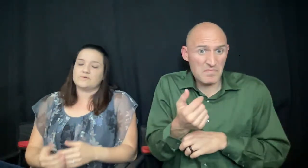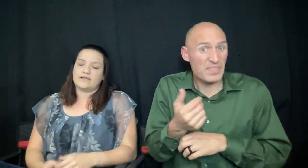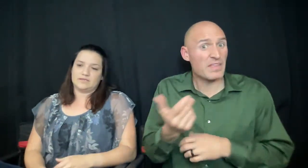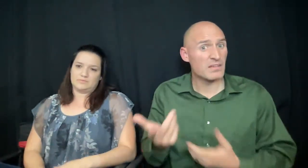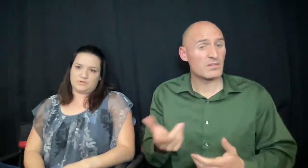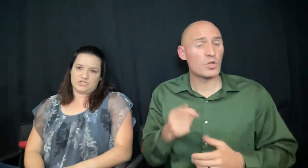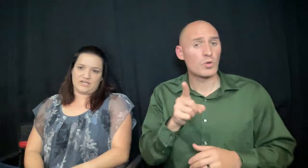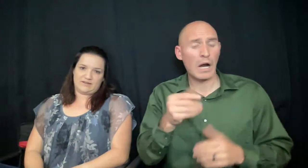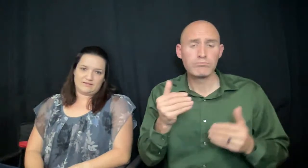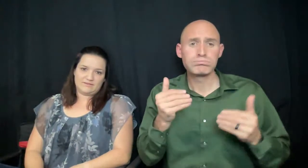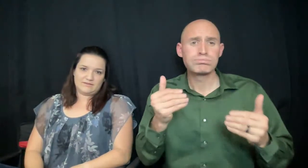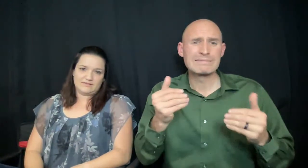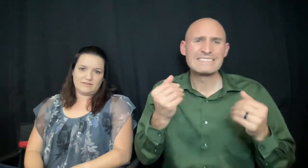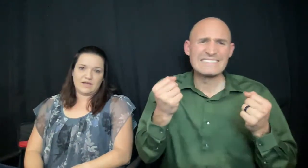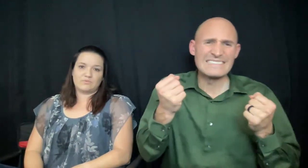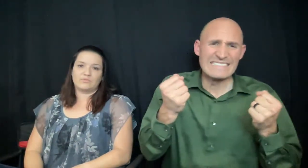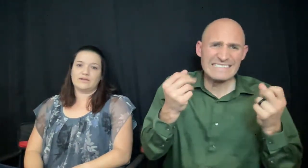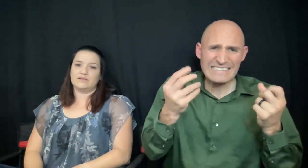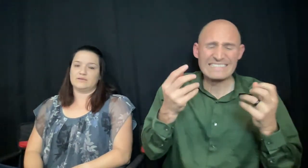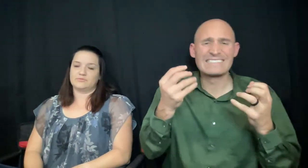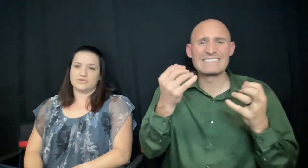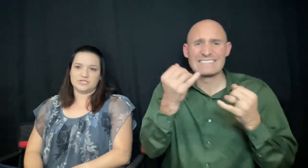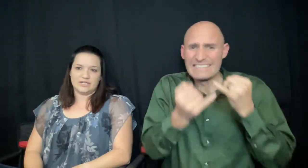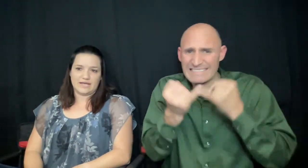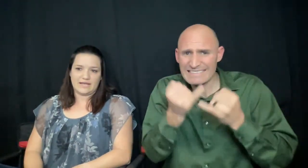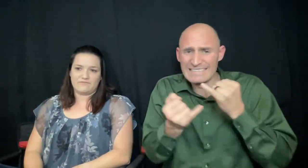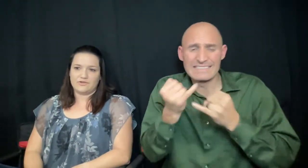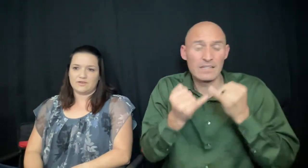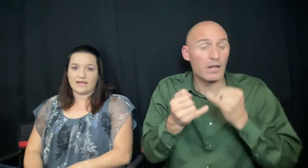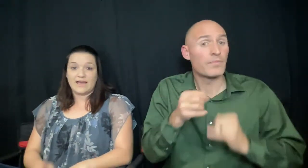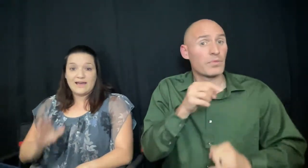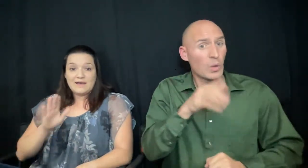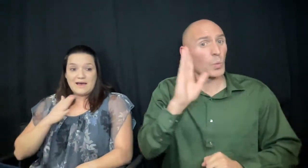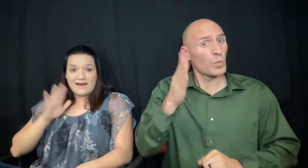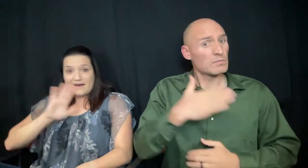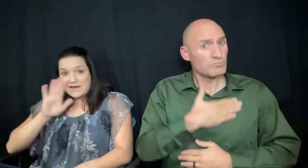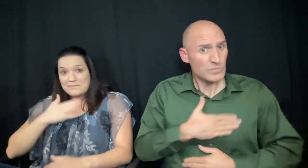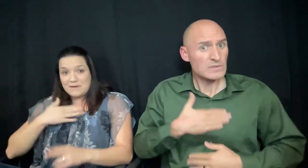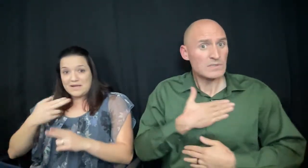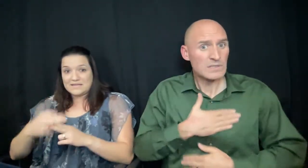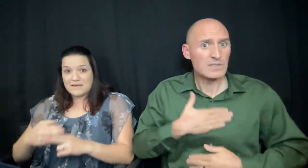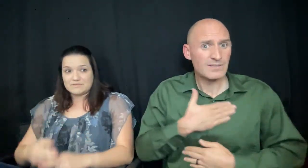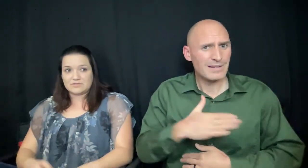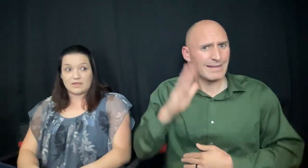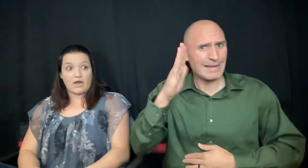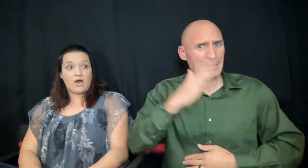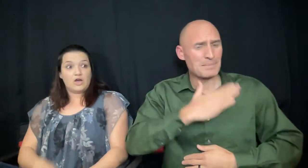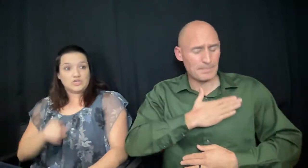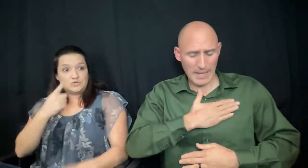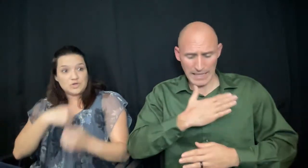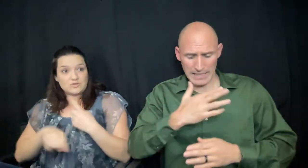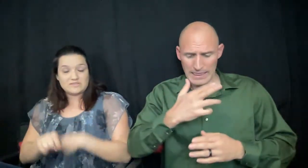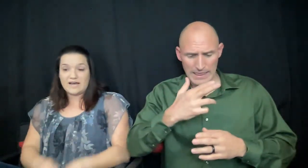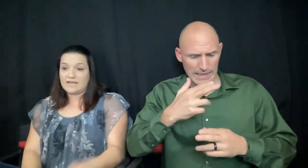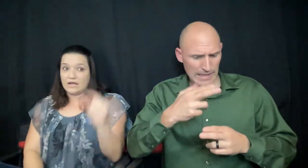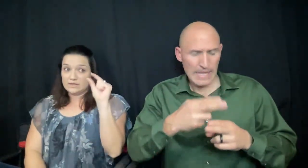greatly appreciated. They really appreciate it. If you're like, hi, my name is, and they're like, oh, sign? A little